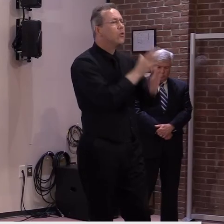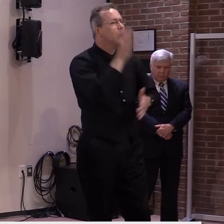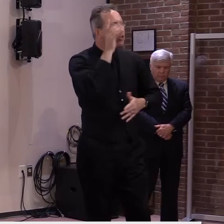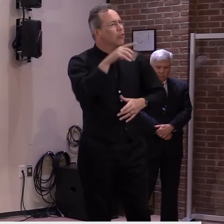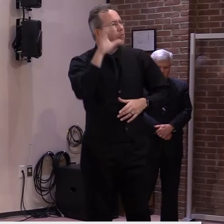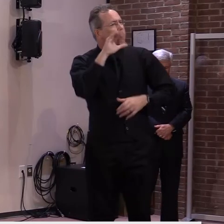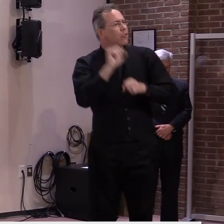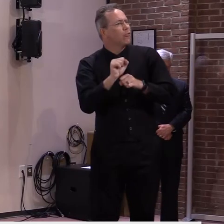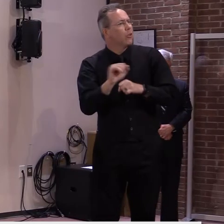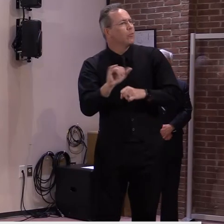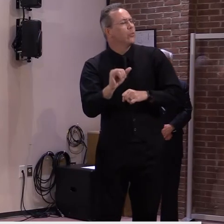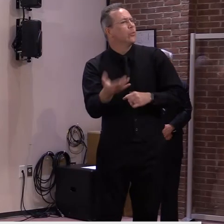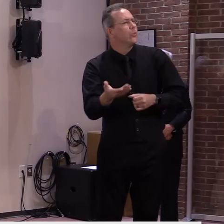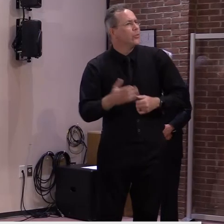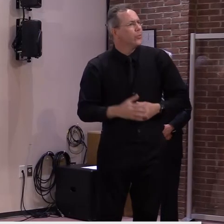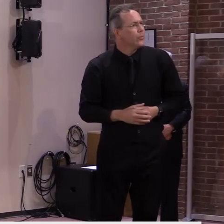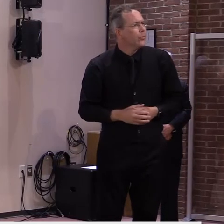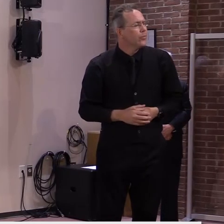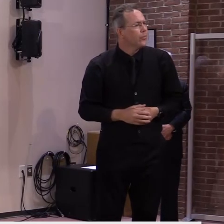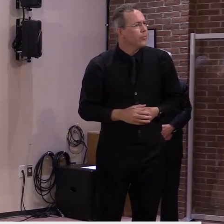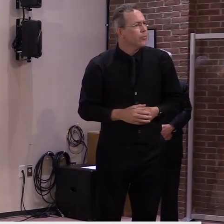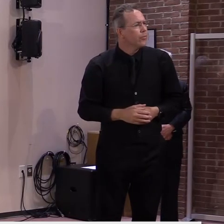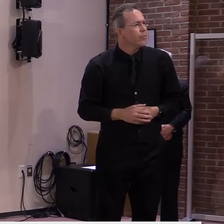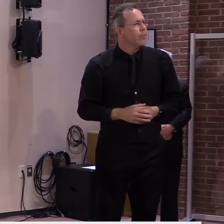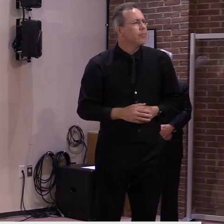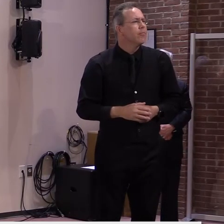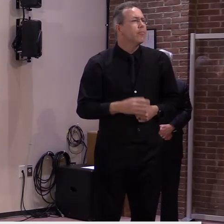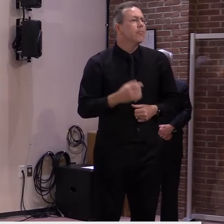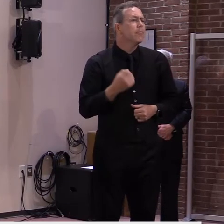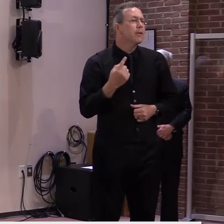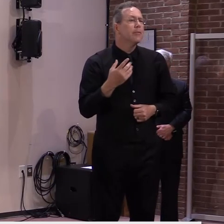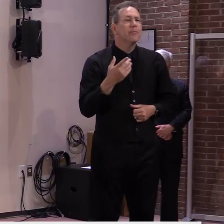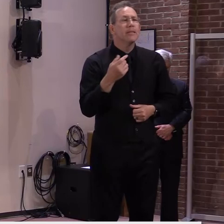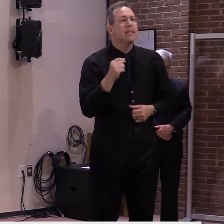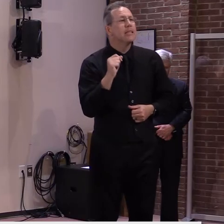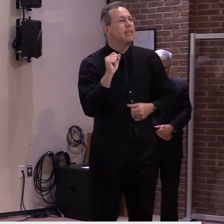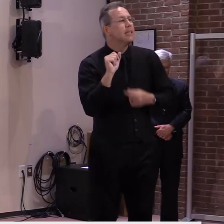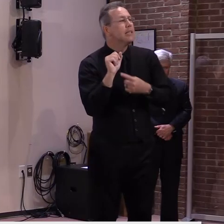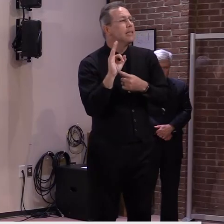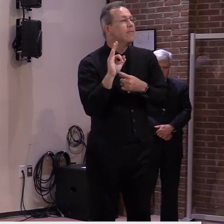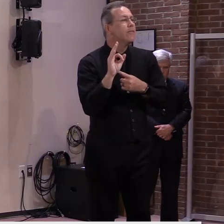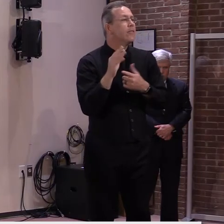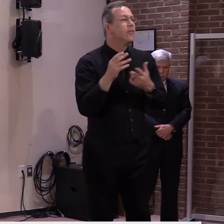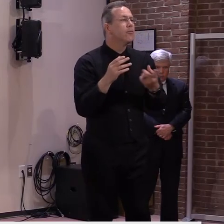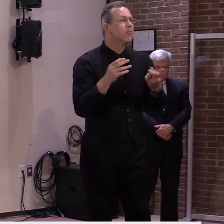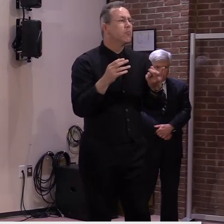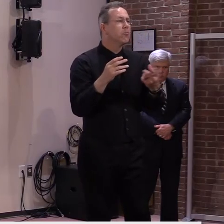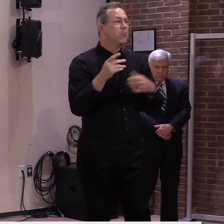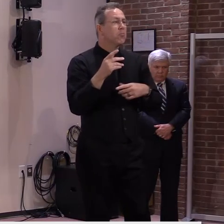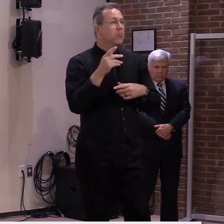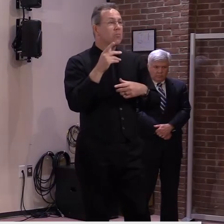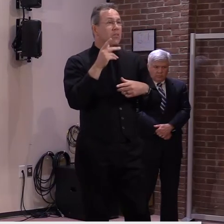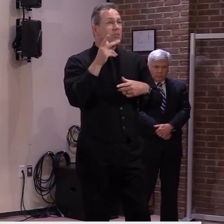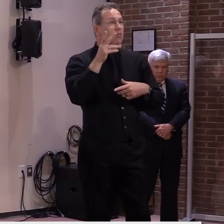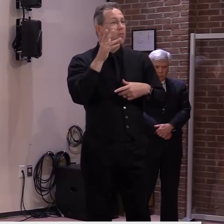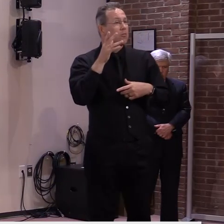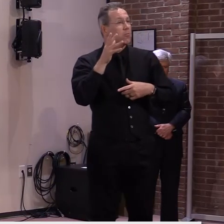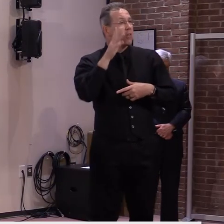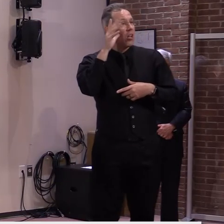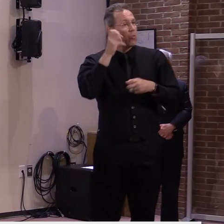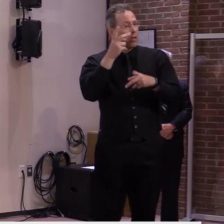their child from school in completely for the season or for the school year to do